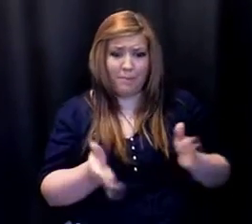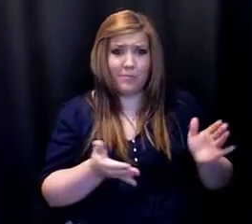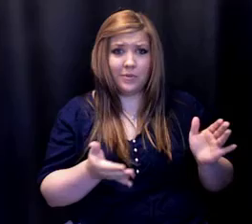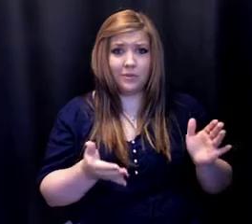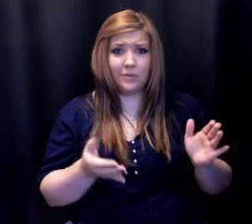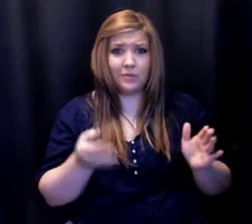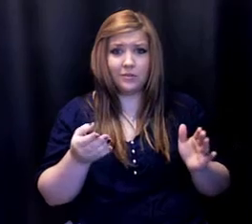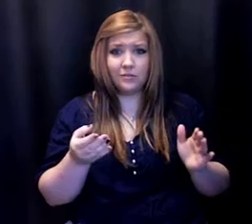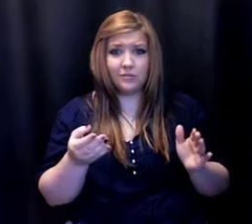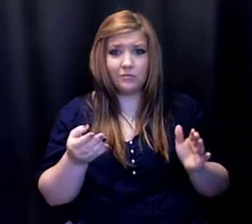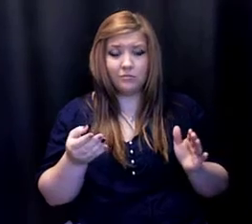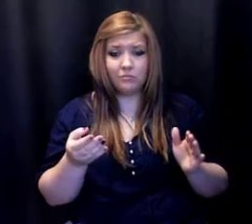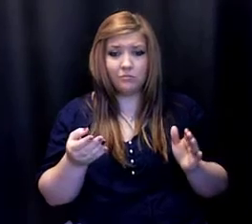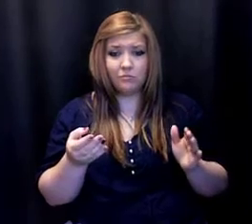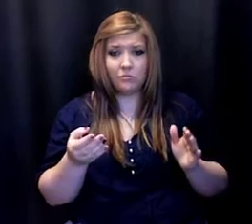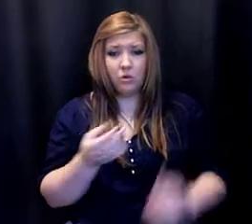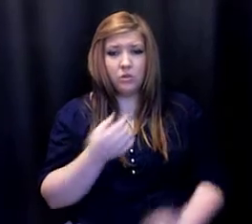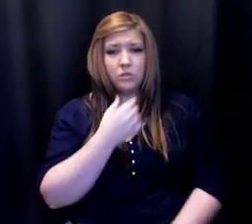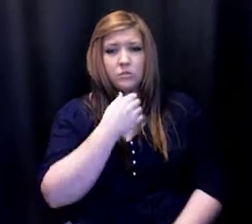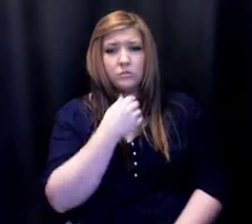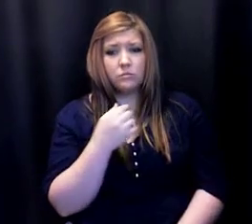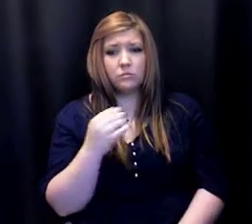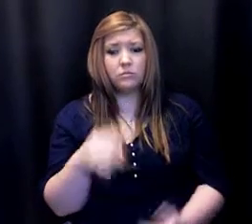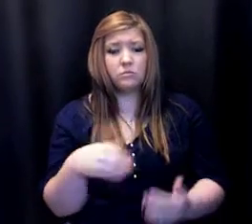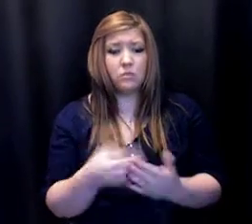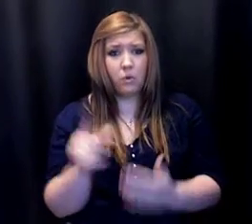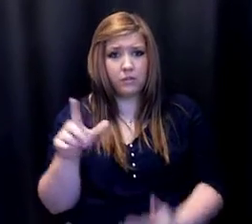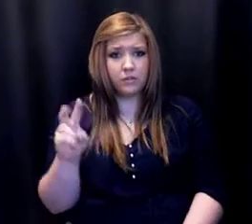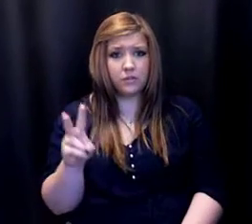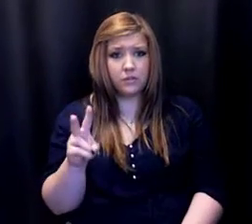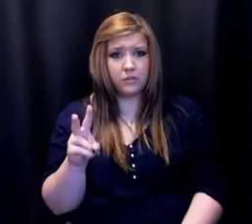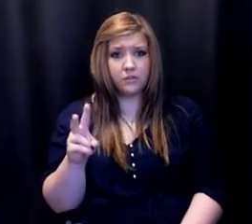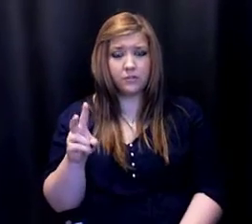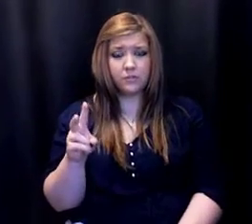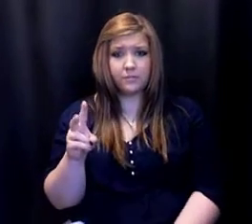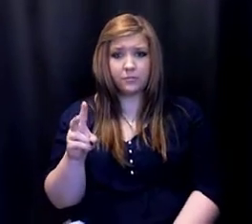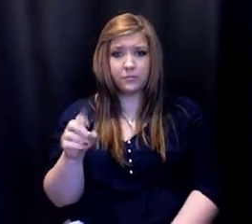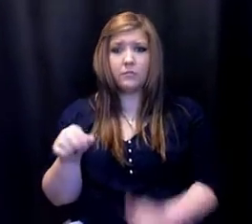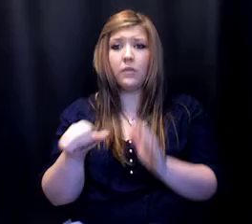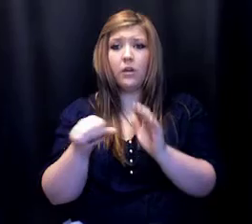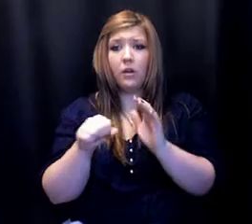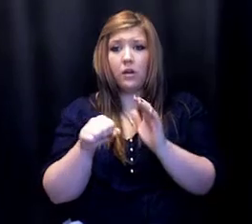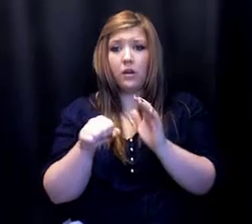So we arrived in Las Vegas and saw a sign for Paula Poundstone.